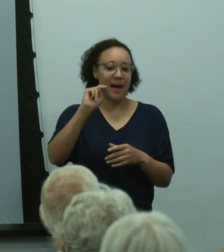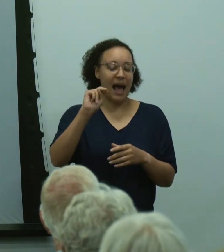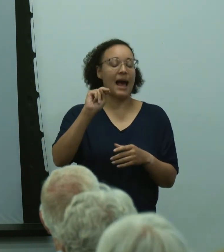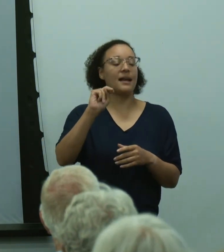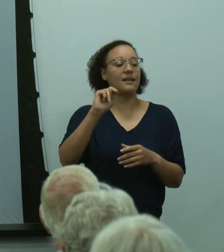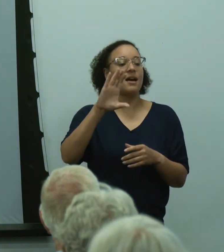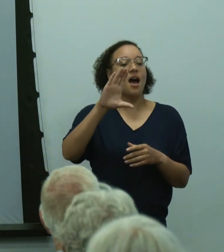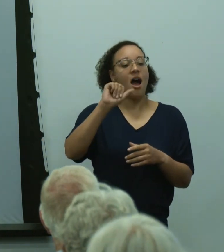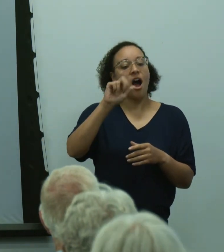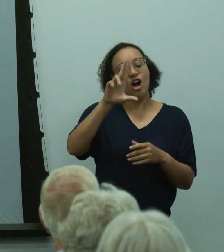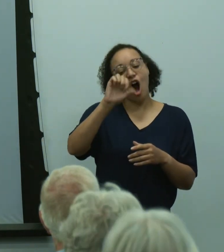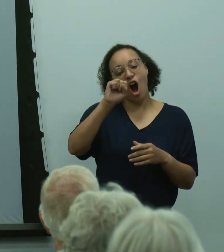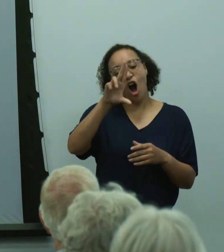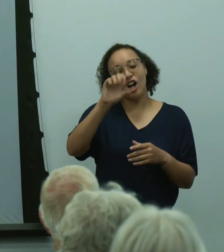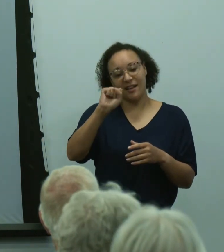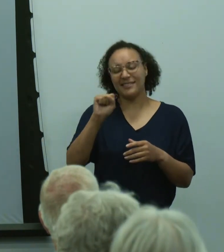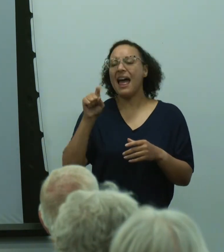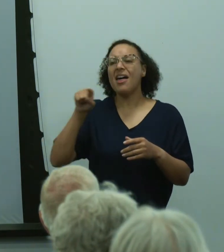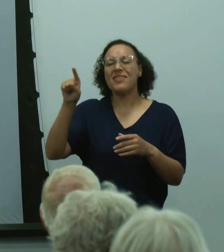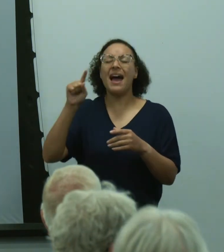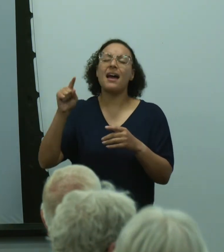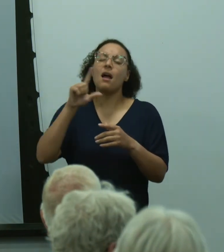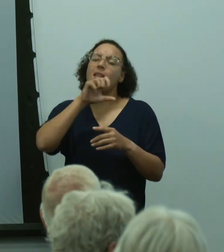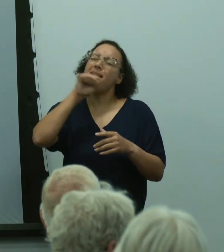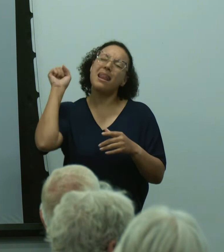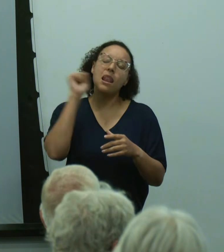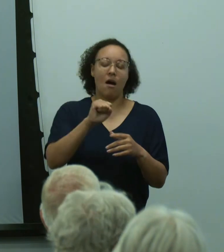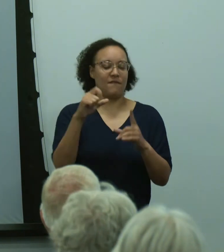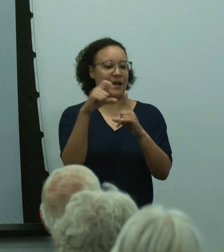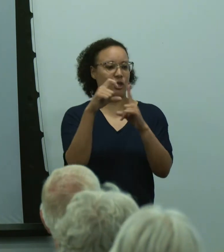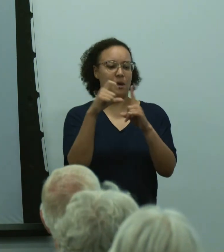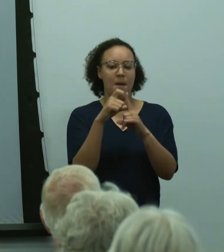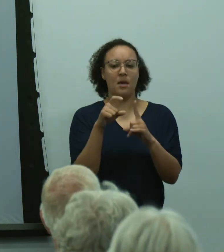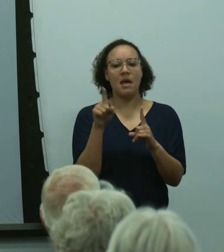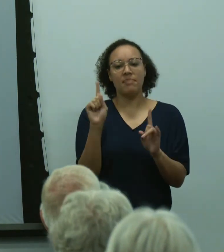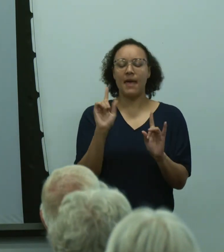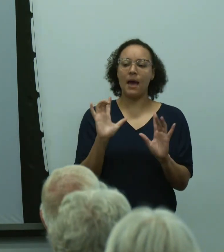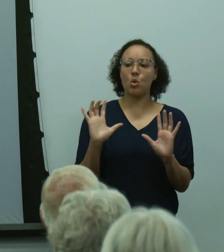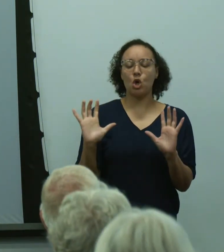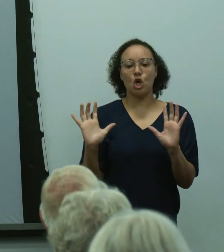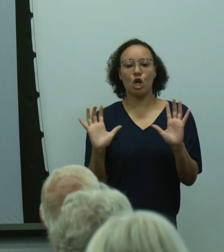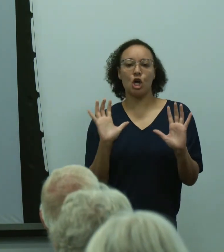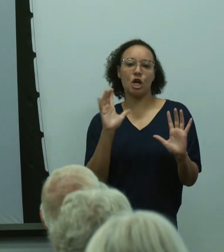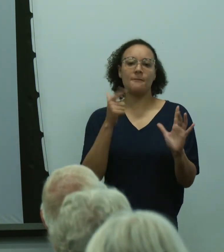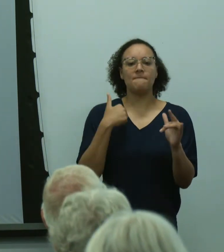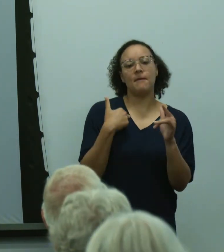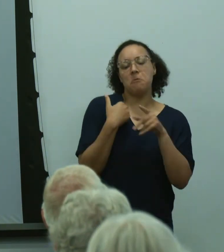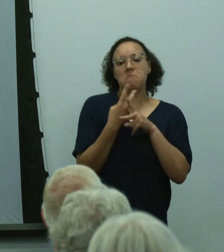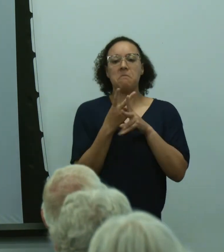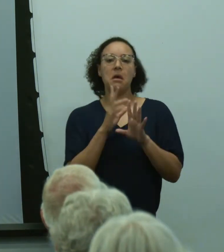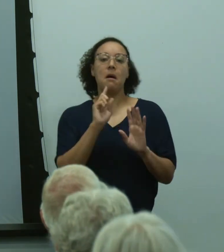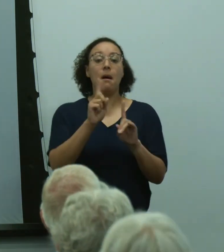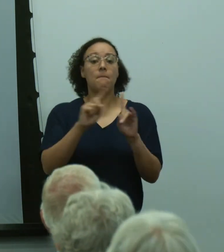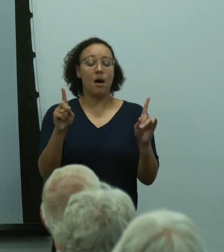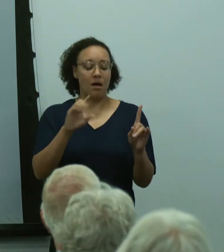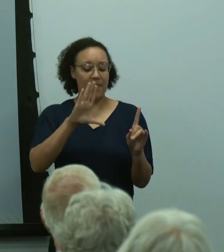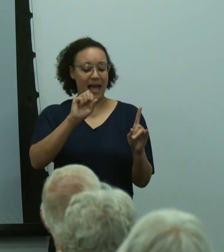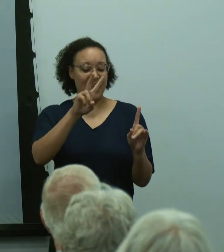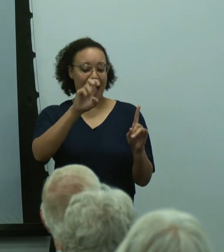They loved it because they were very conservative, ultra-conservative, but the caveman